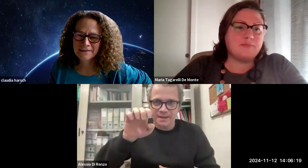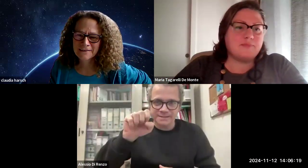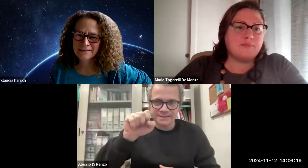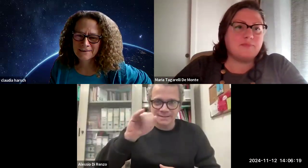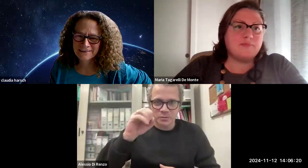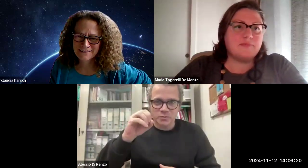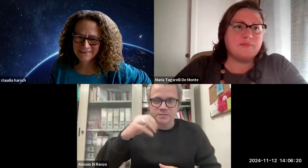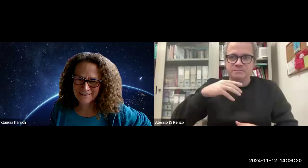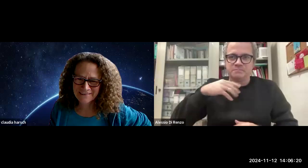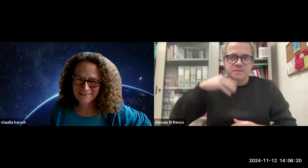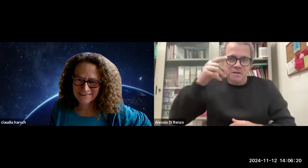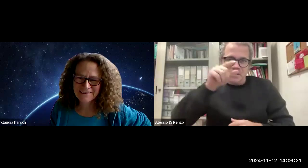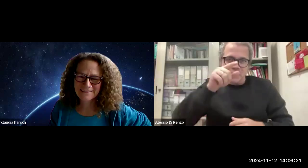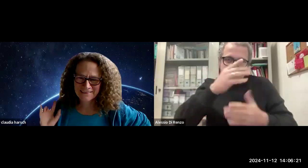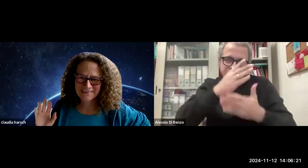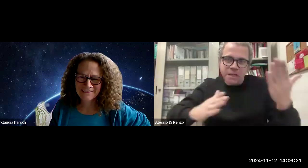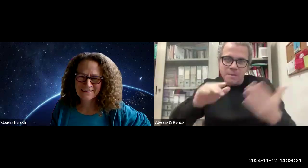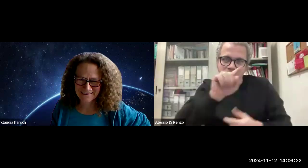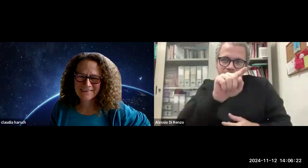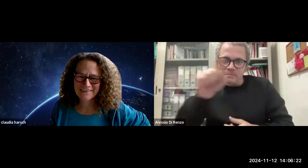So hello, my name is Alessio.